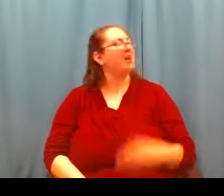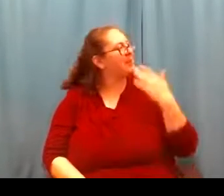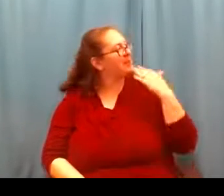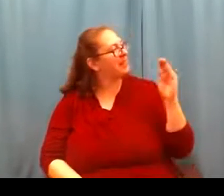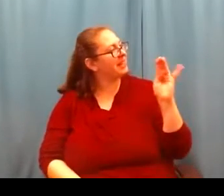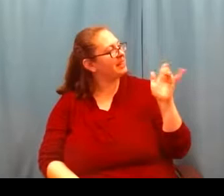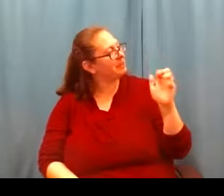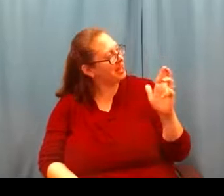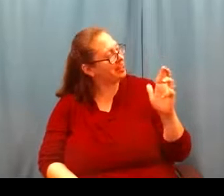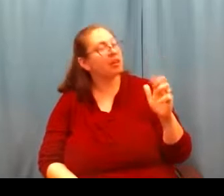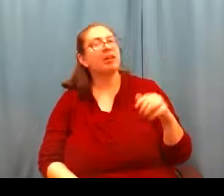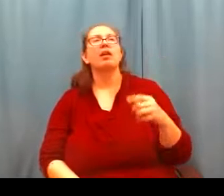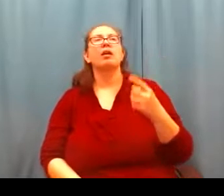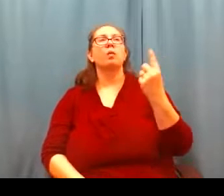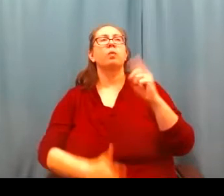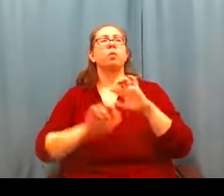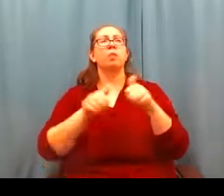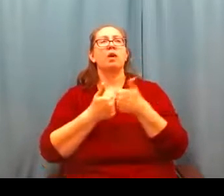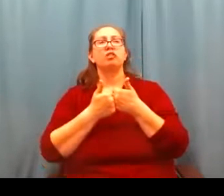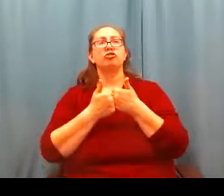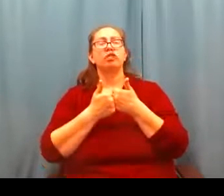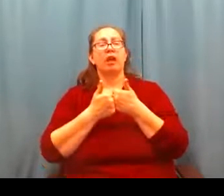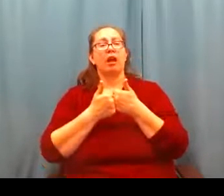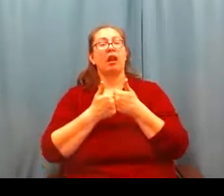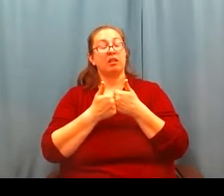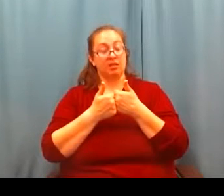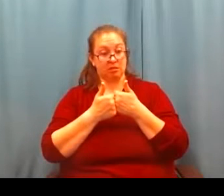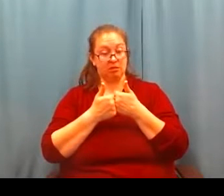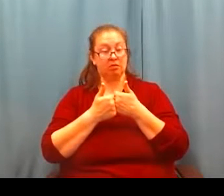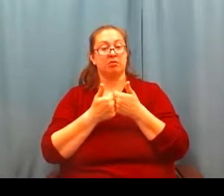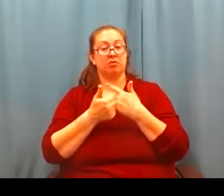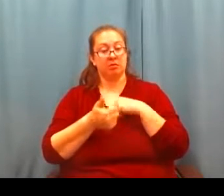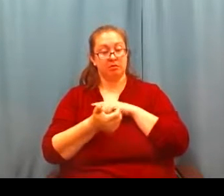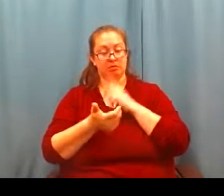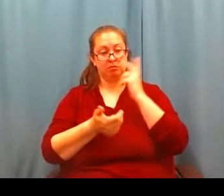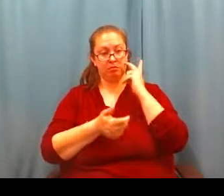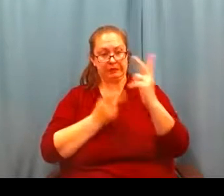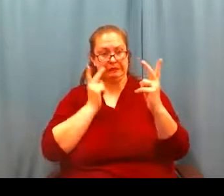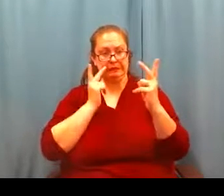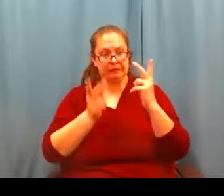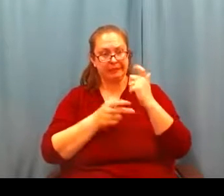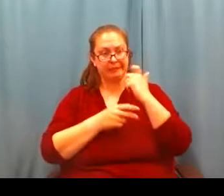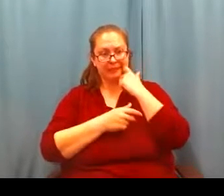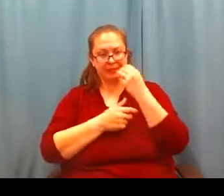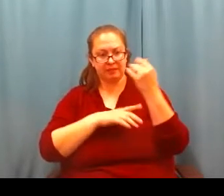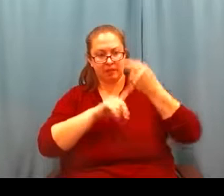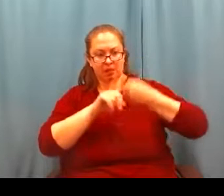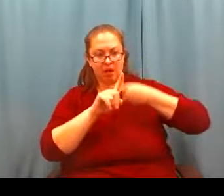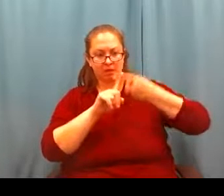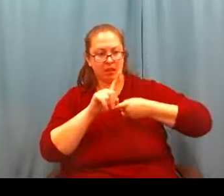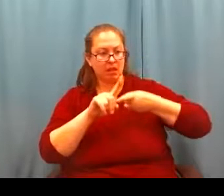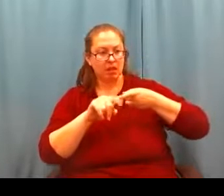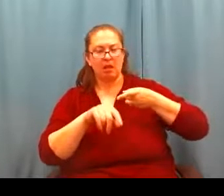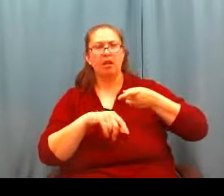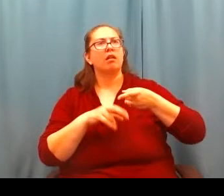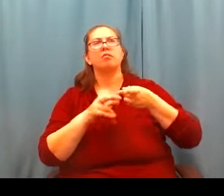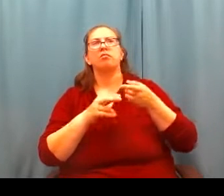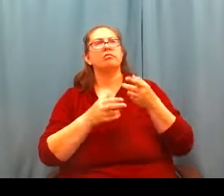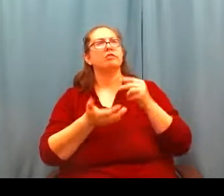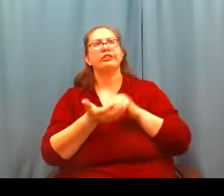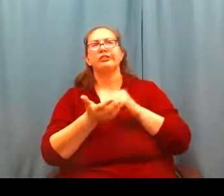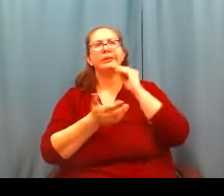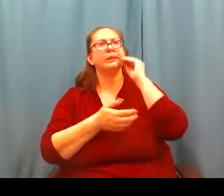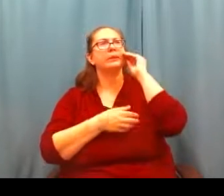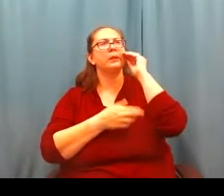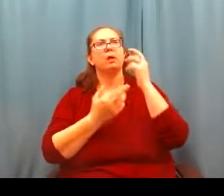the challenges that we've become aware of over the last couple of months is the lack of resources that nursing homes